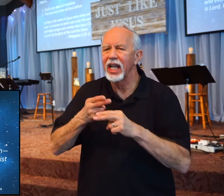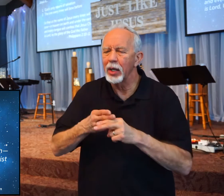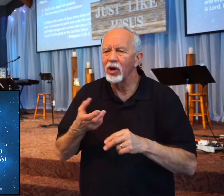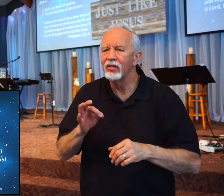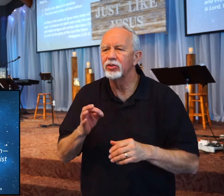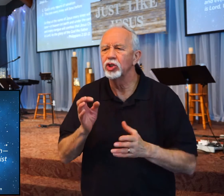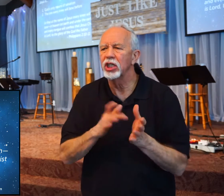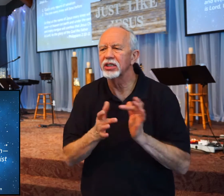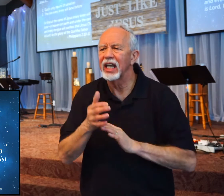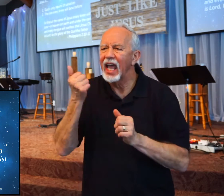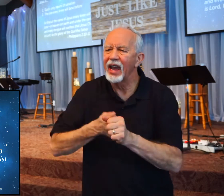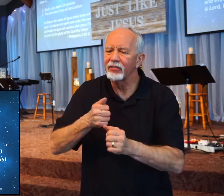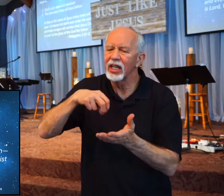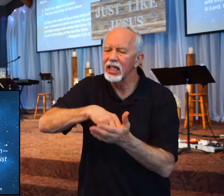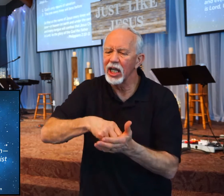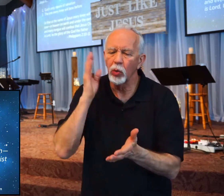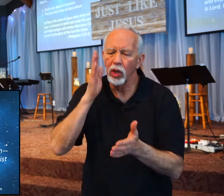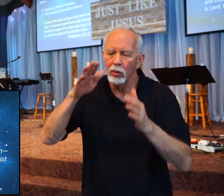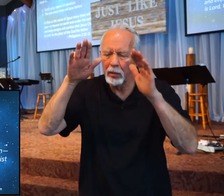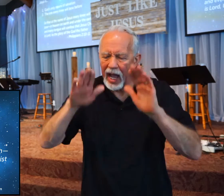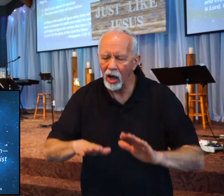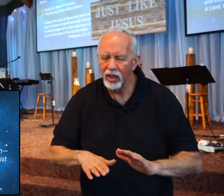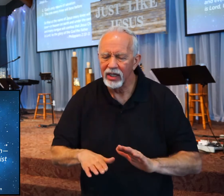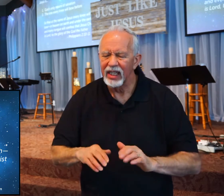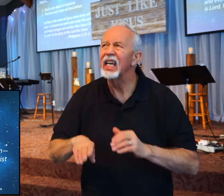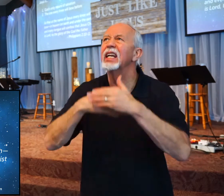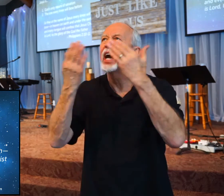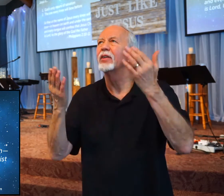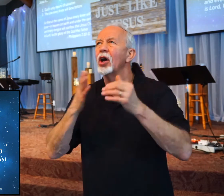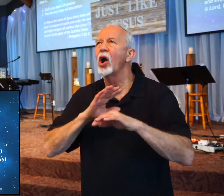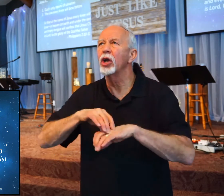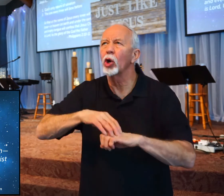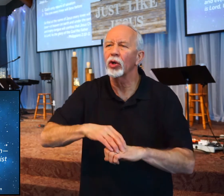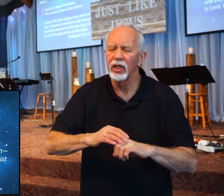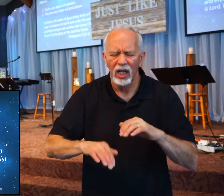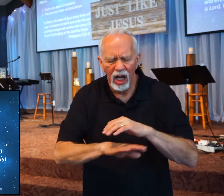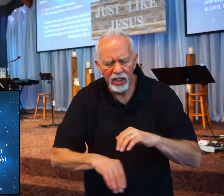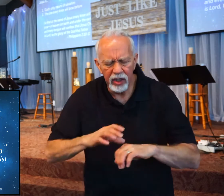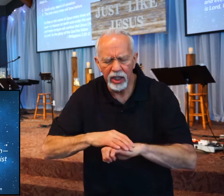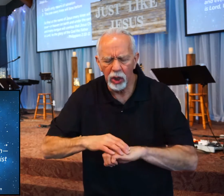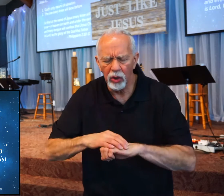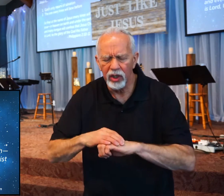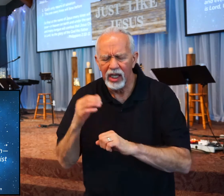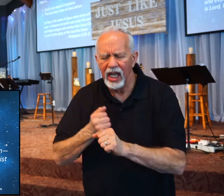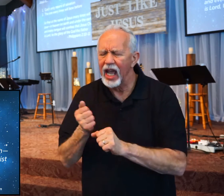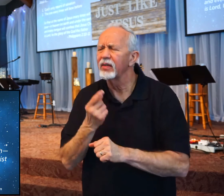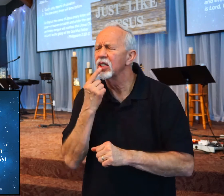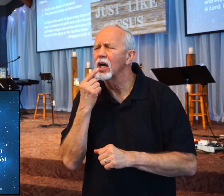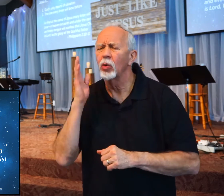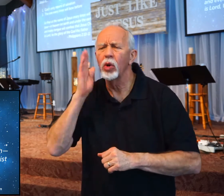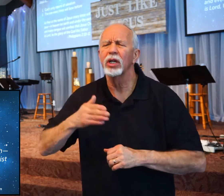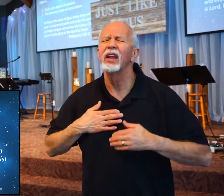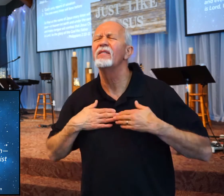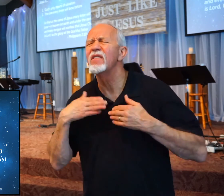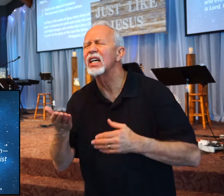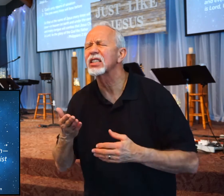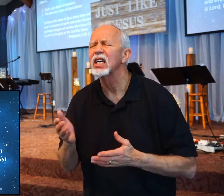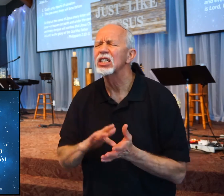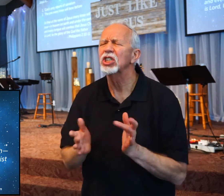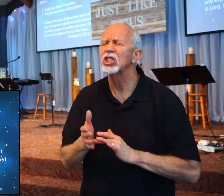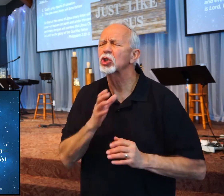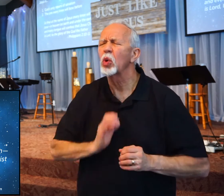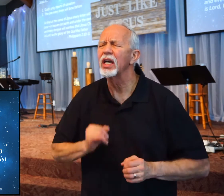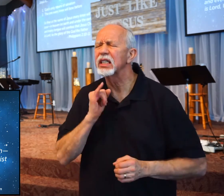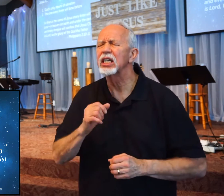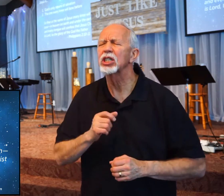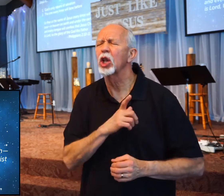Jesus, every knee will bow in heaven and on earth and under the earth, and every tongue will confess that Jesus